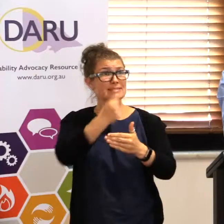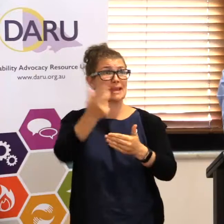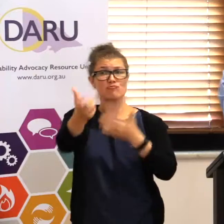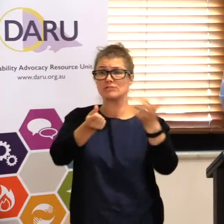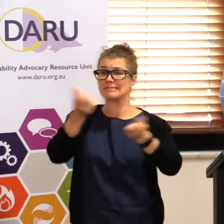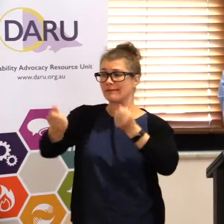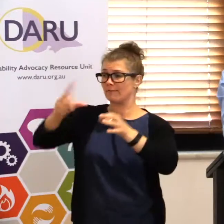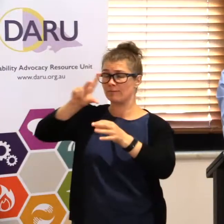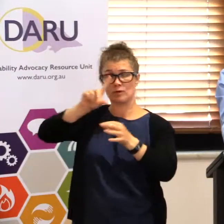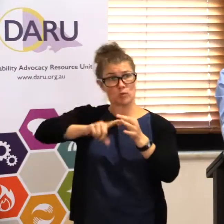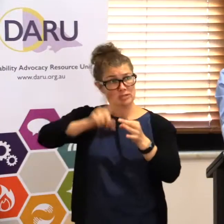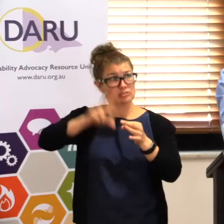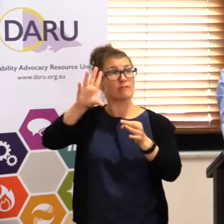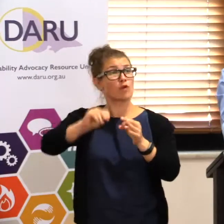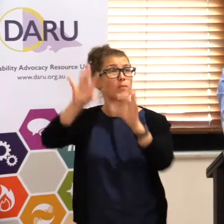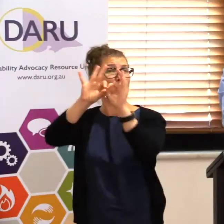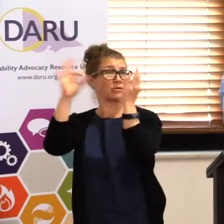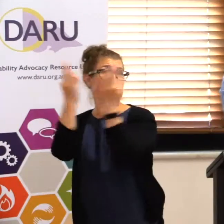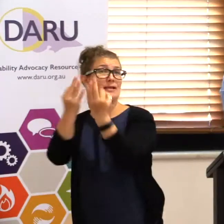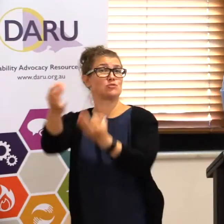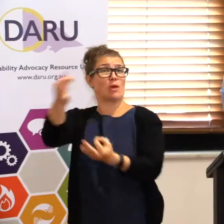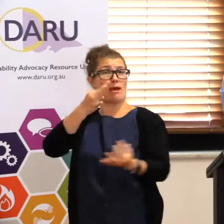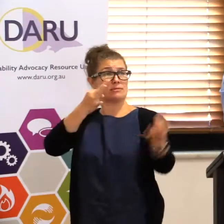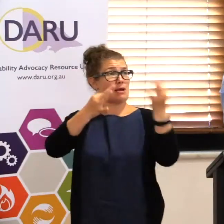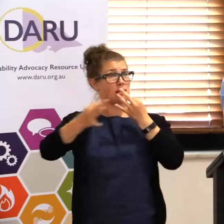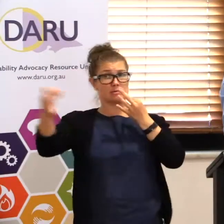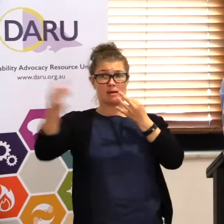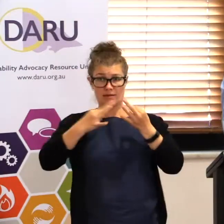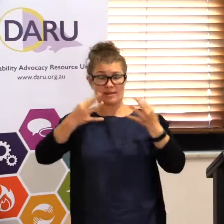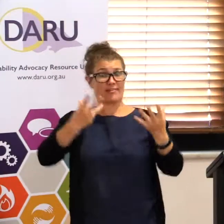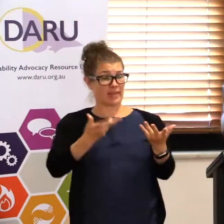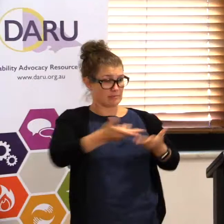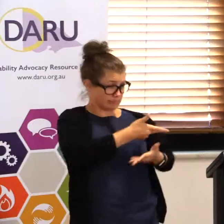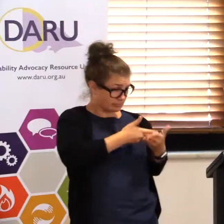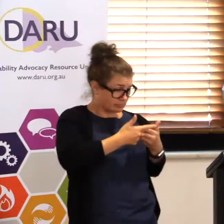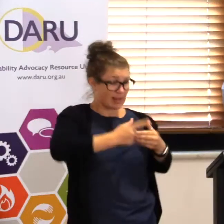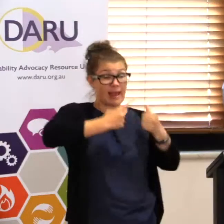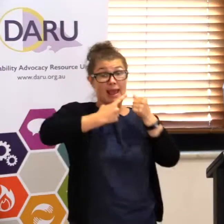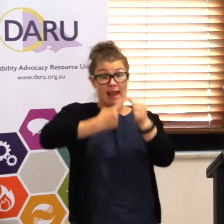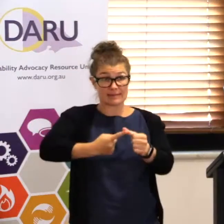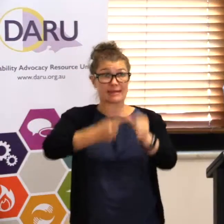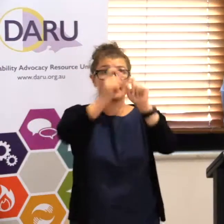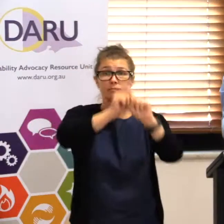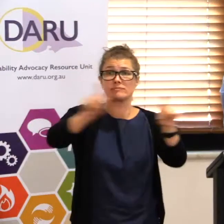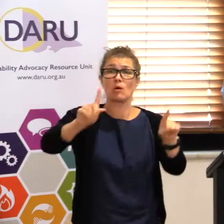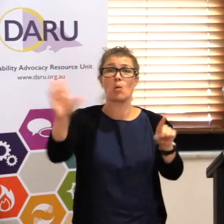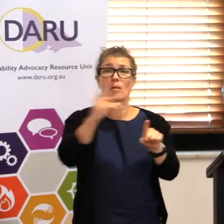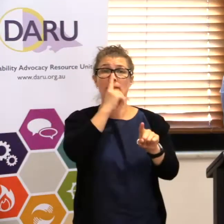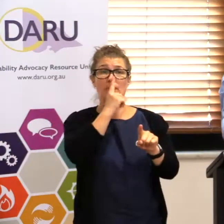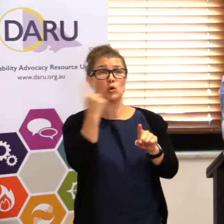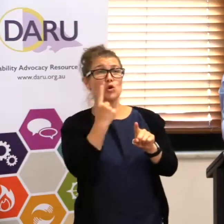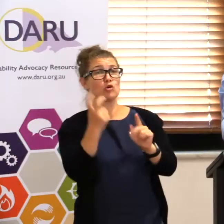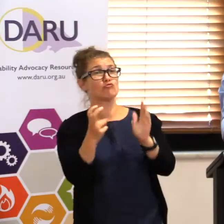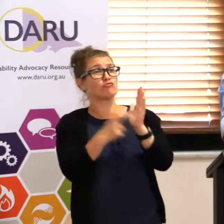from organisations, and then we come up with an answer, and that answer is sent to all of the people who've registered for